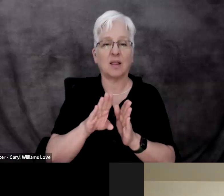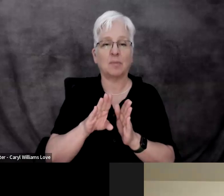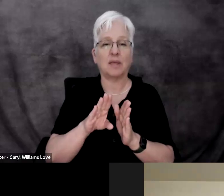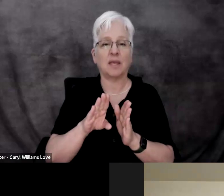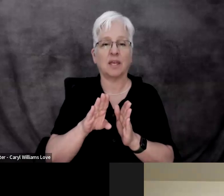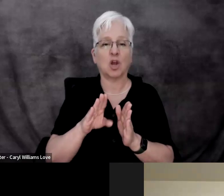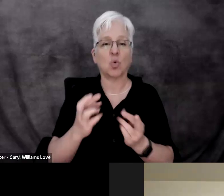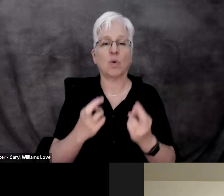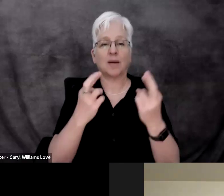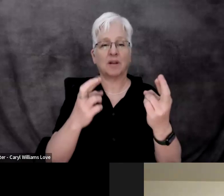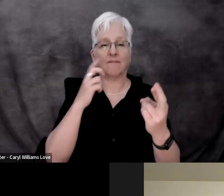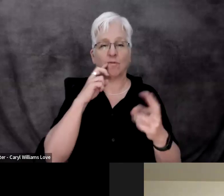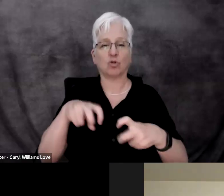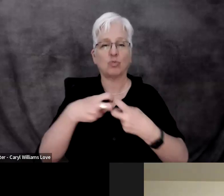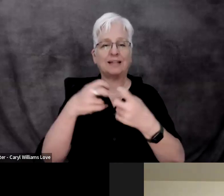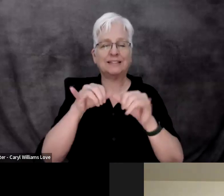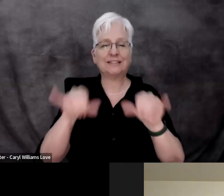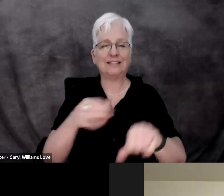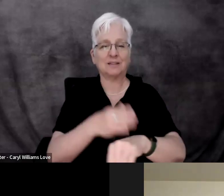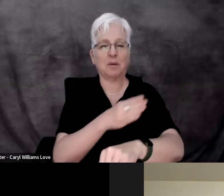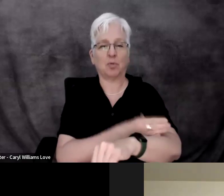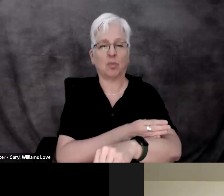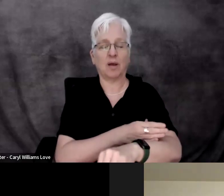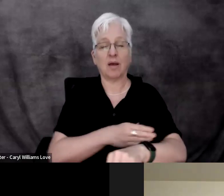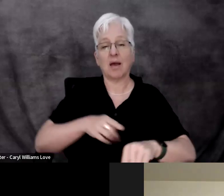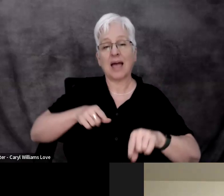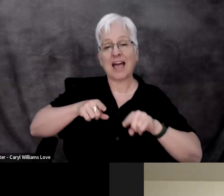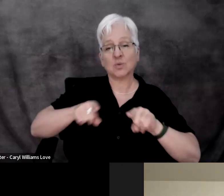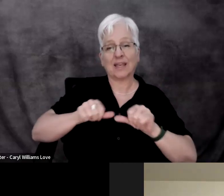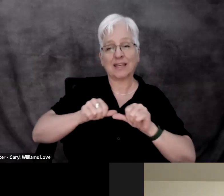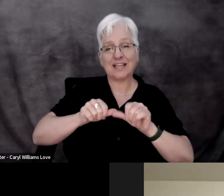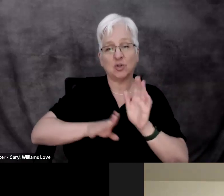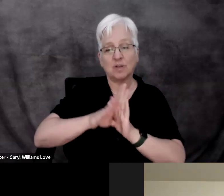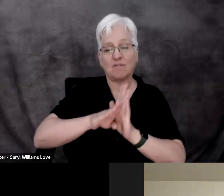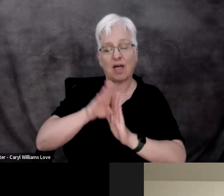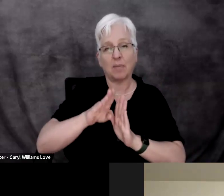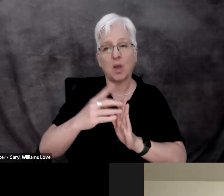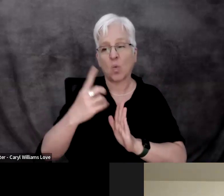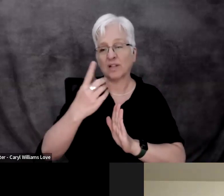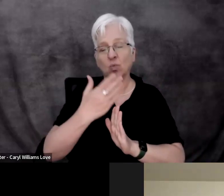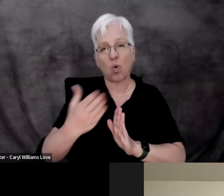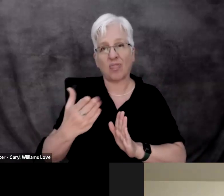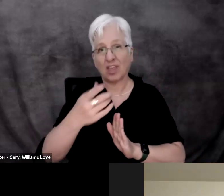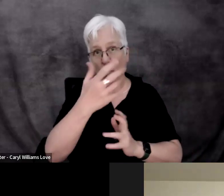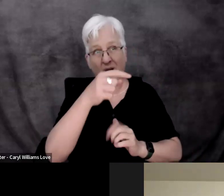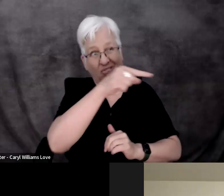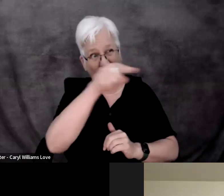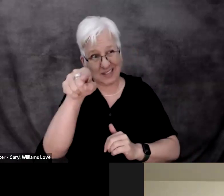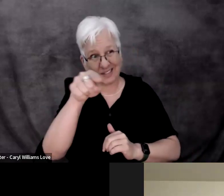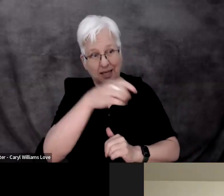As they continue developing these, what is one key takeaway you'd like this committee to consider? So one key